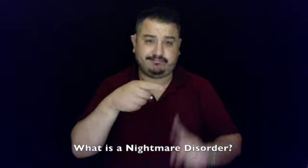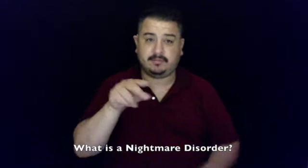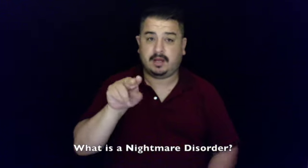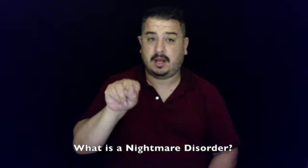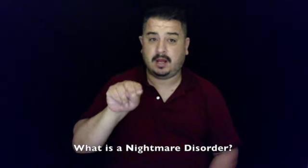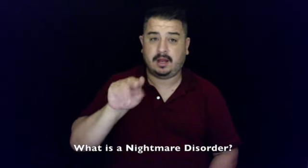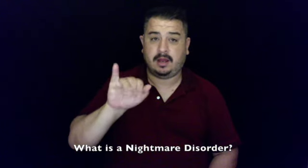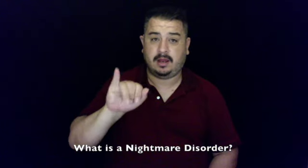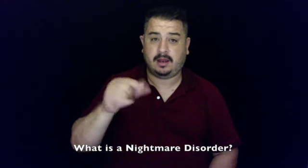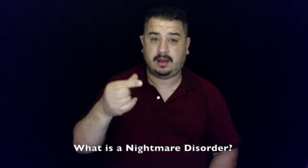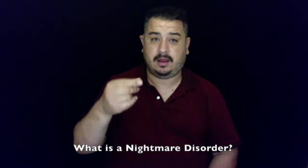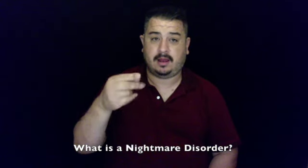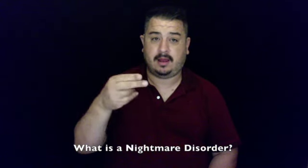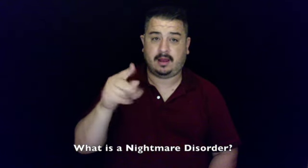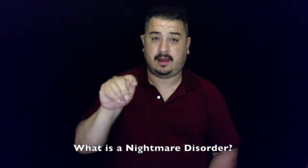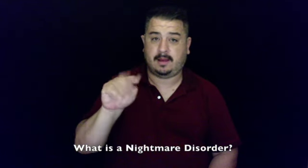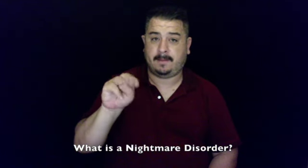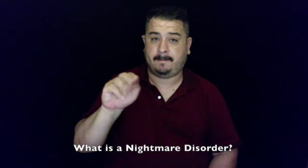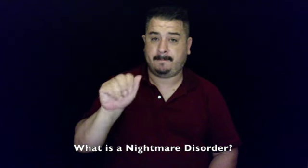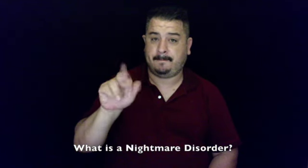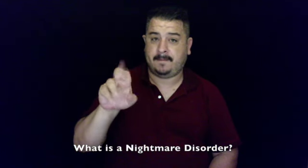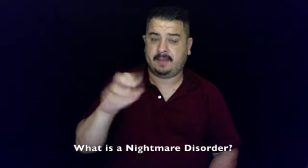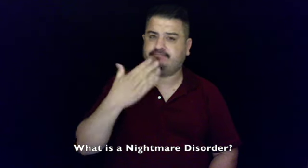What is a nightmare disorder?